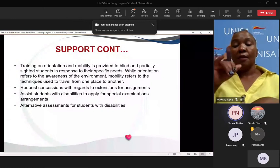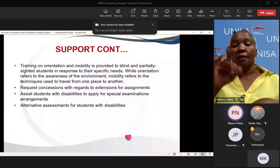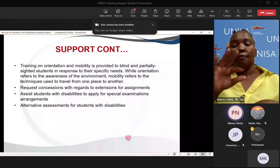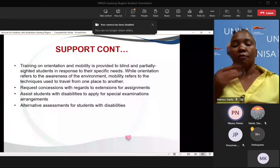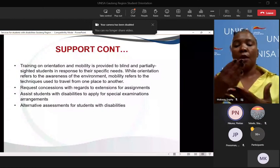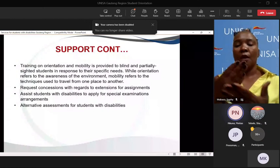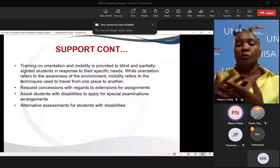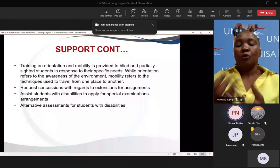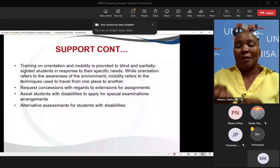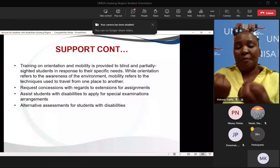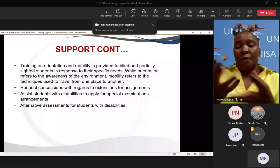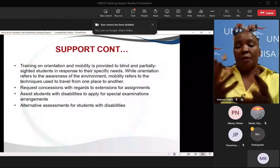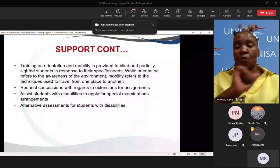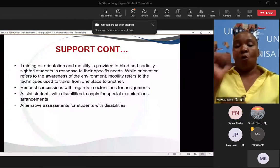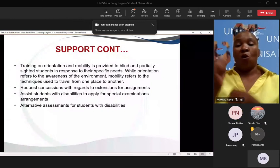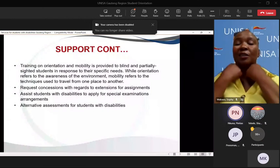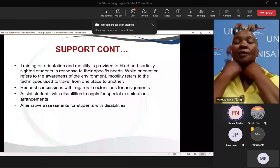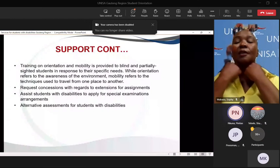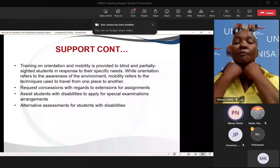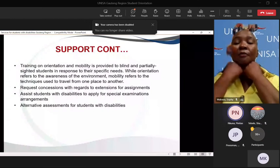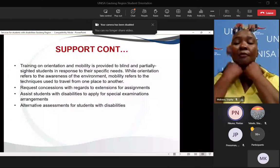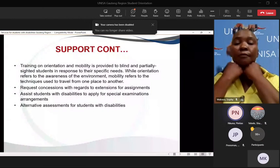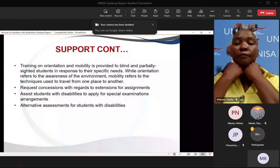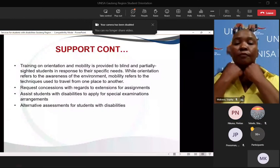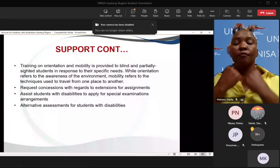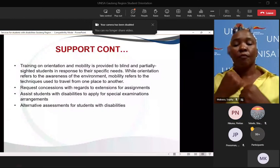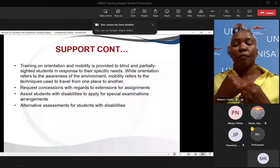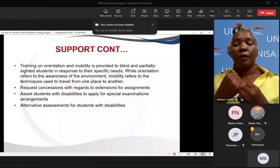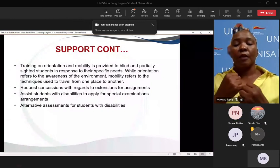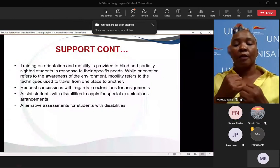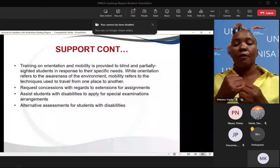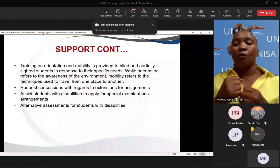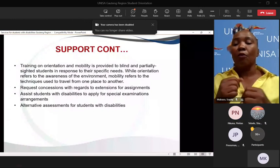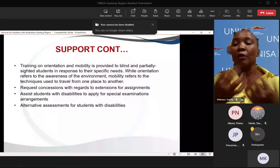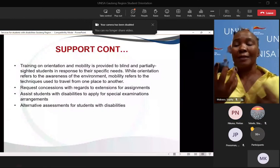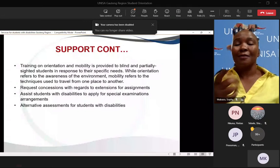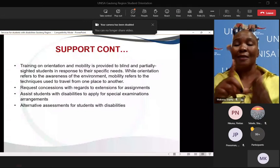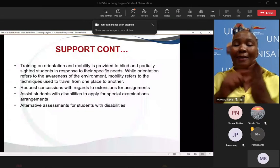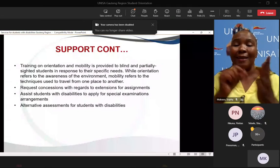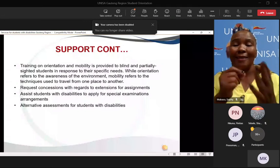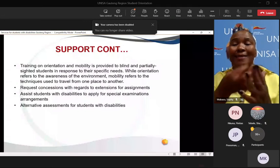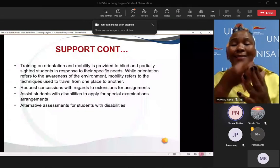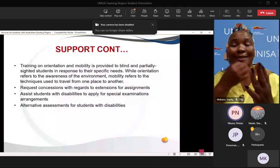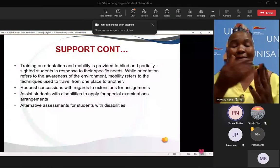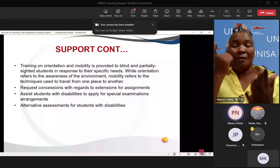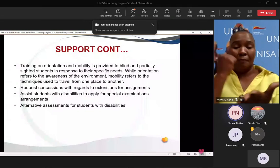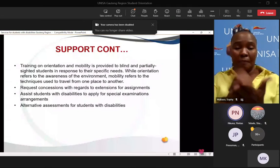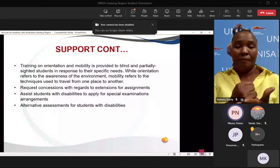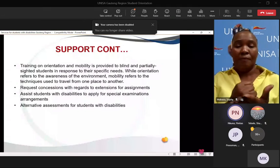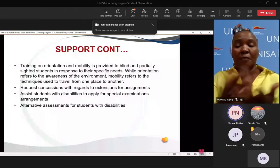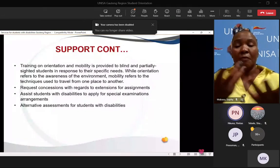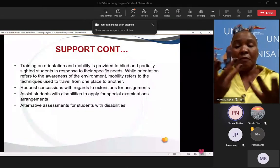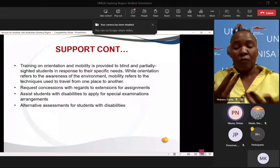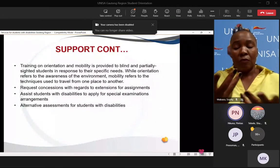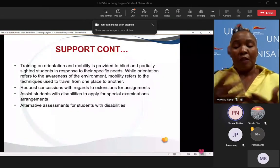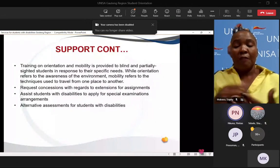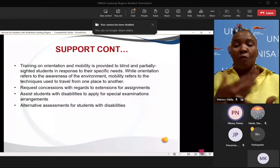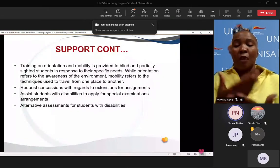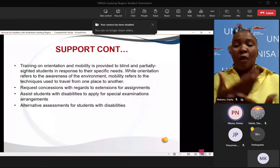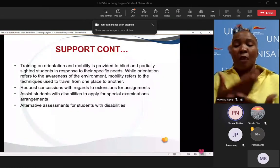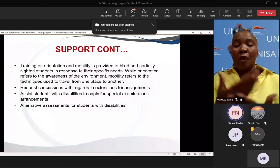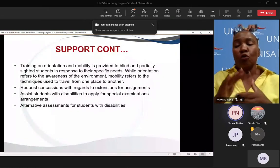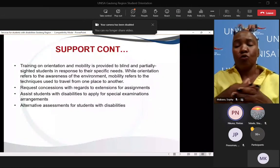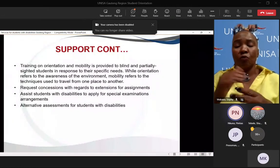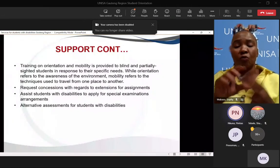if you are able to submit assignments only prescribed date do so but if you can't because of your disability